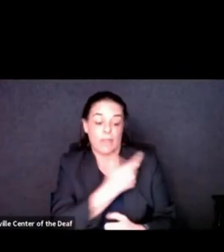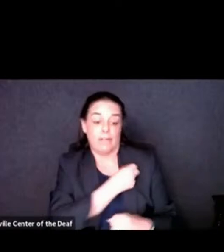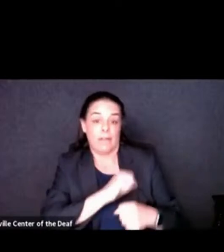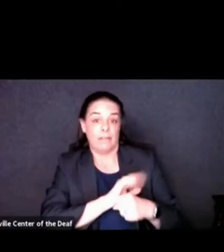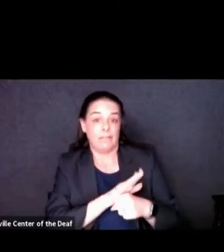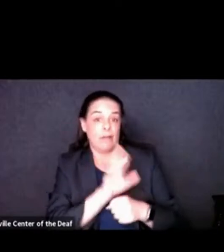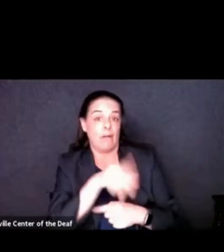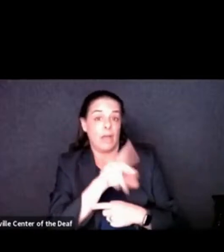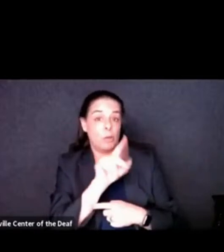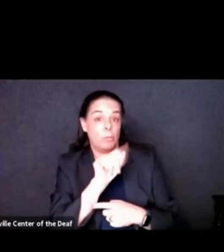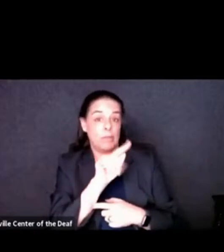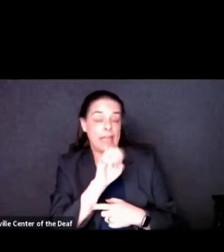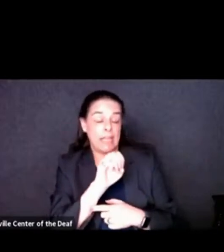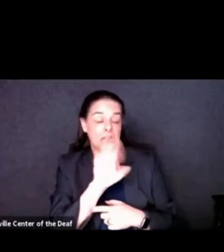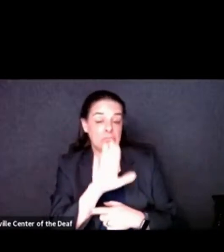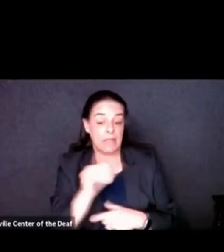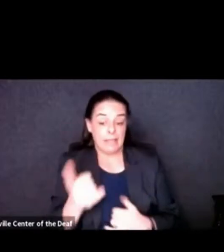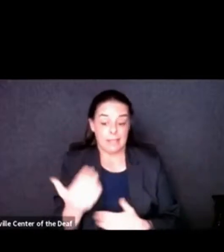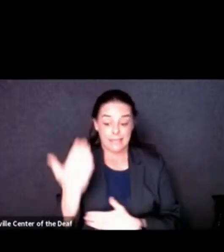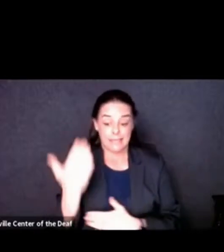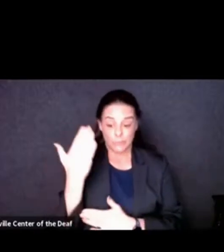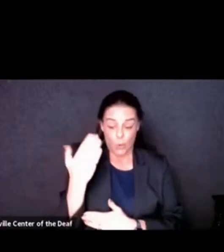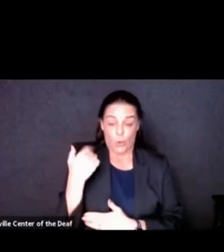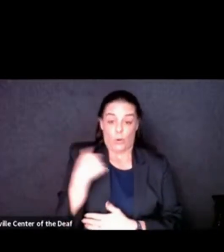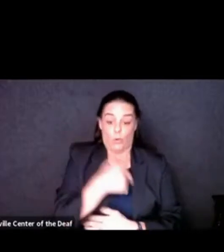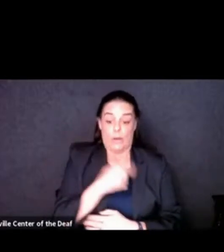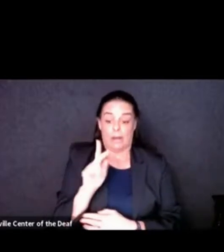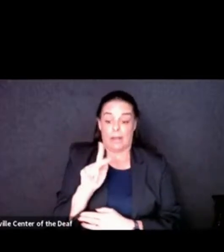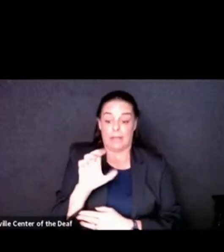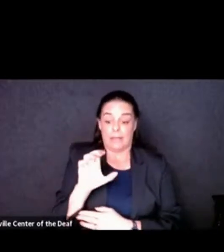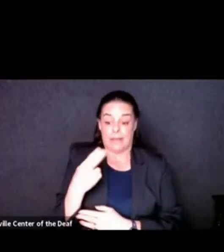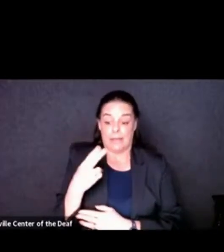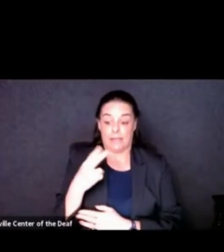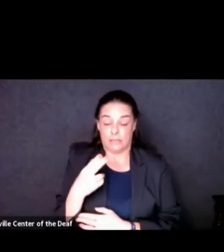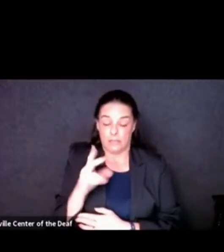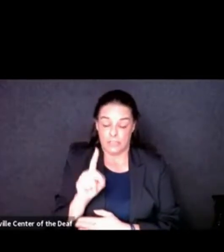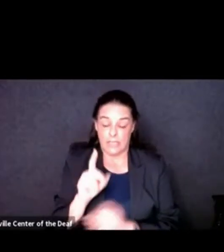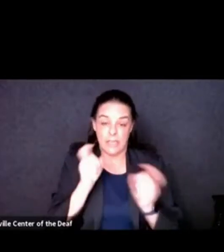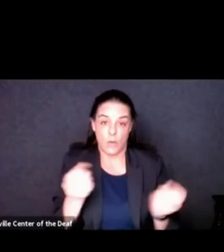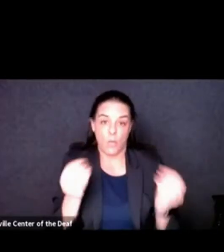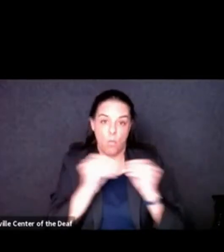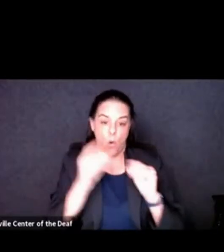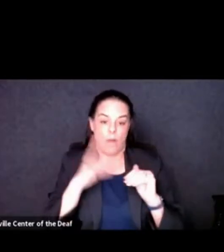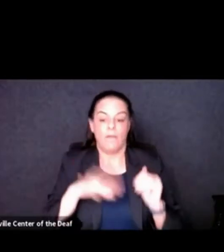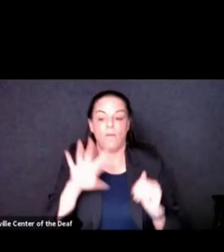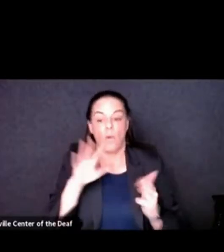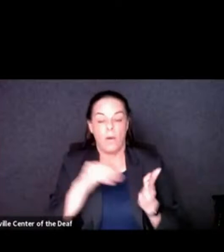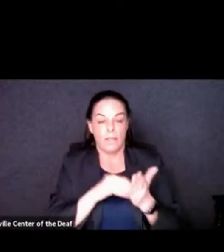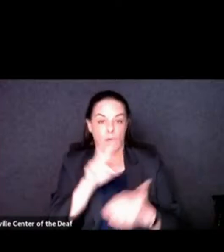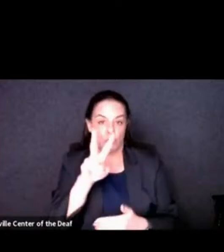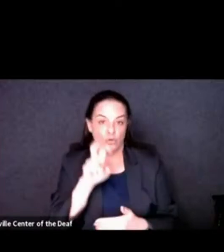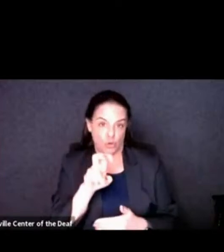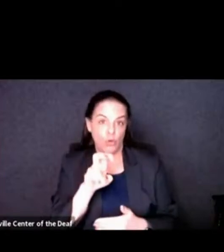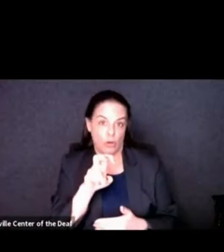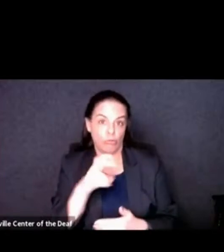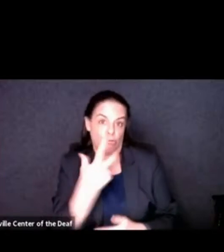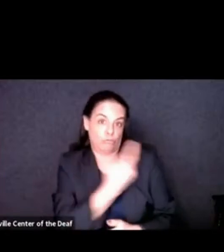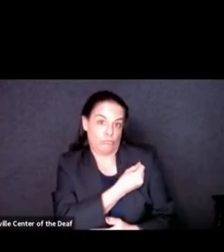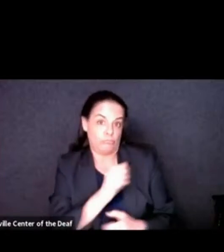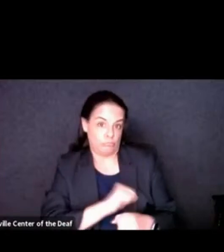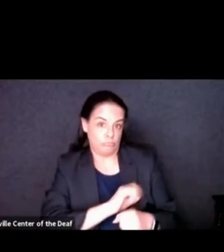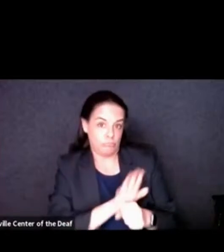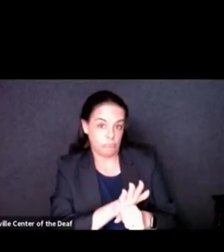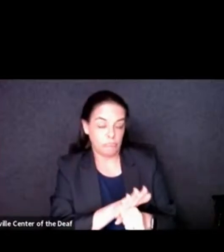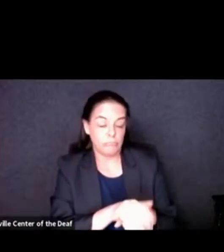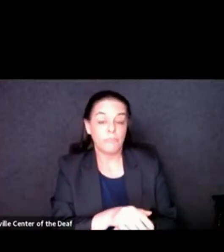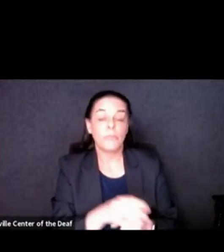as of this morning, KCHD has administered more than 4,200 doses of COVID-19 vaccine. We